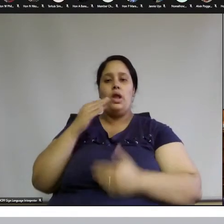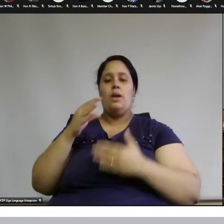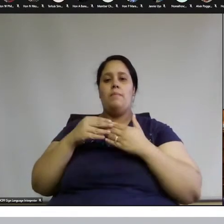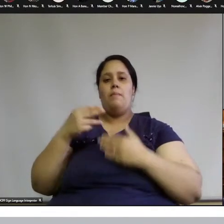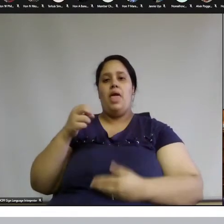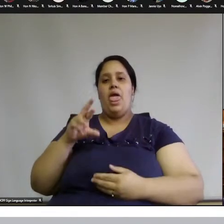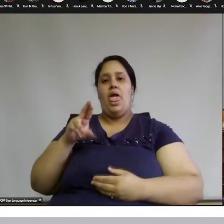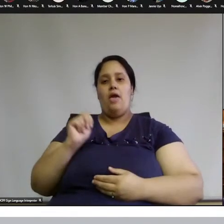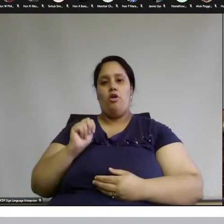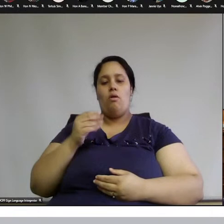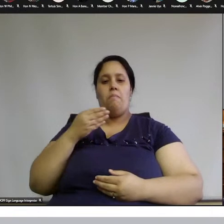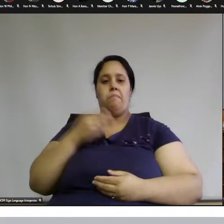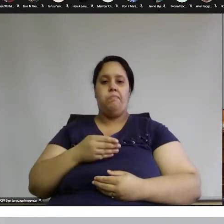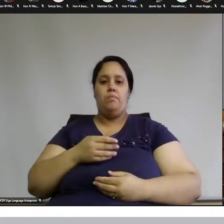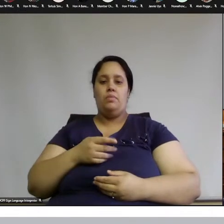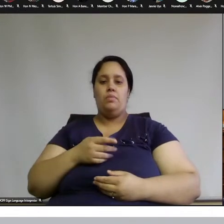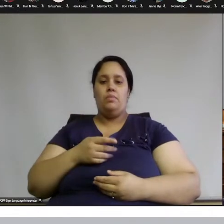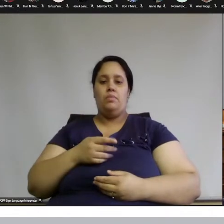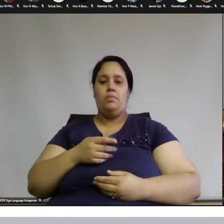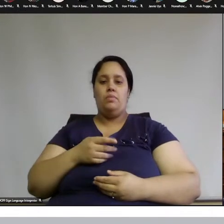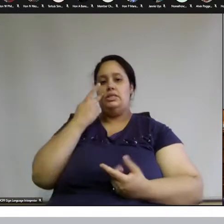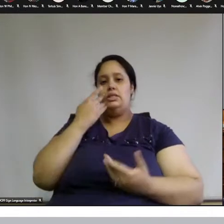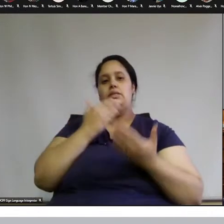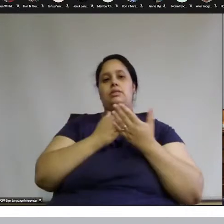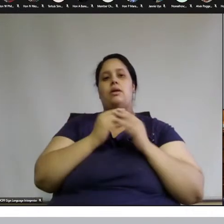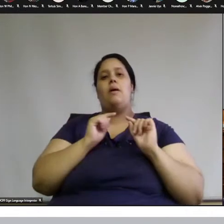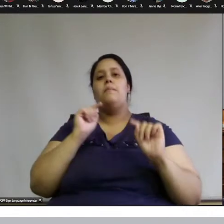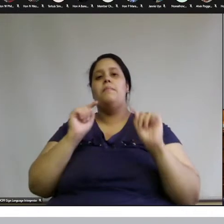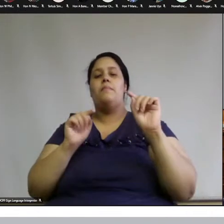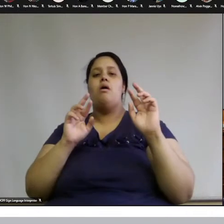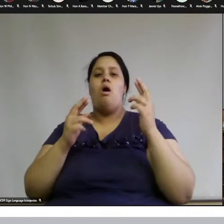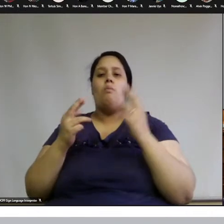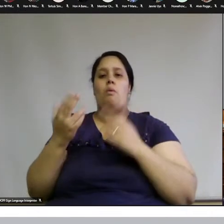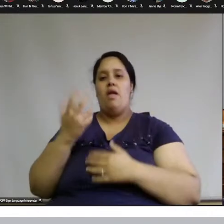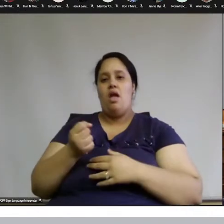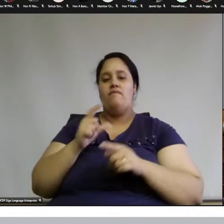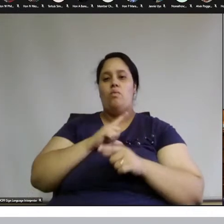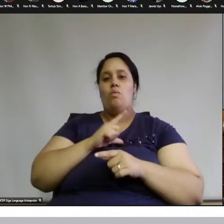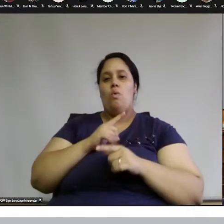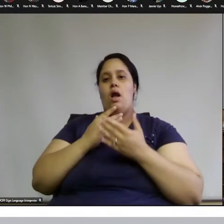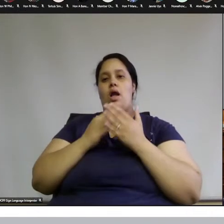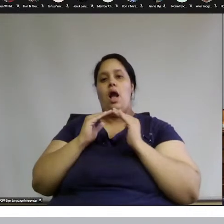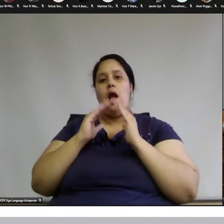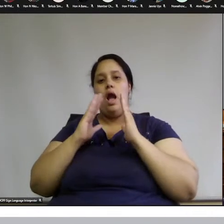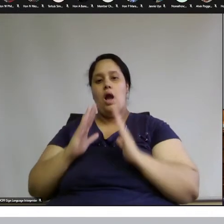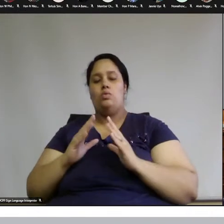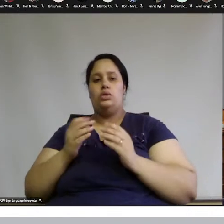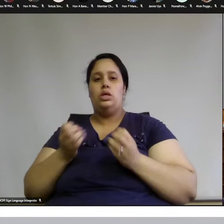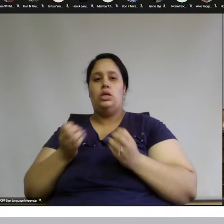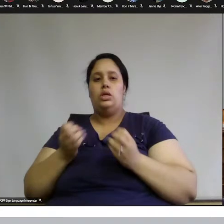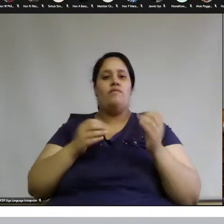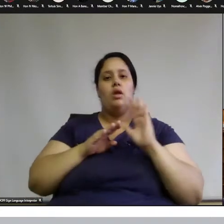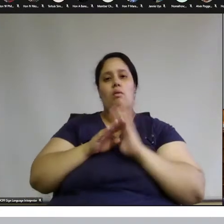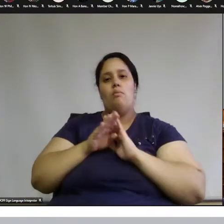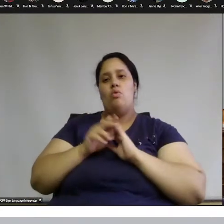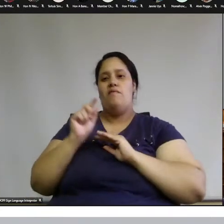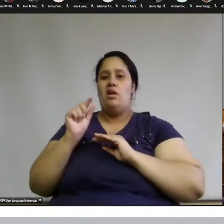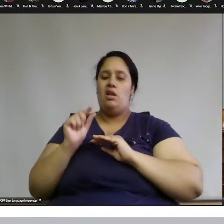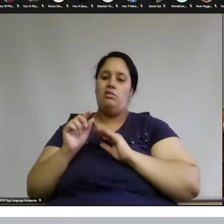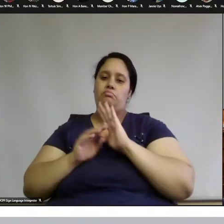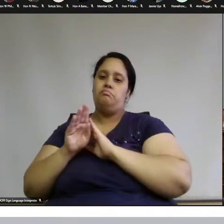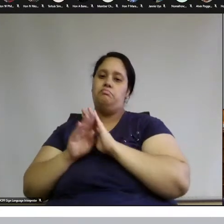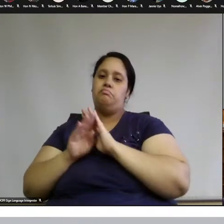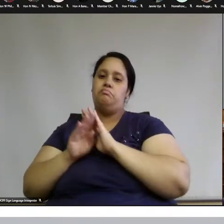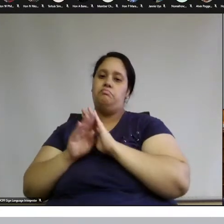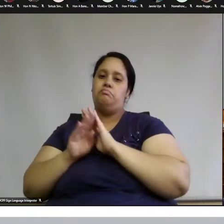At least there were glimpses of hope as housing delivery improved slightly.